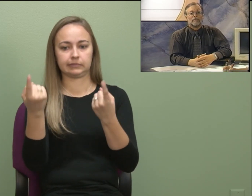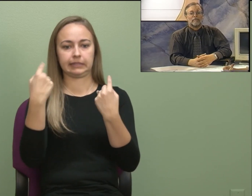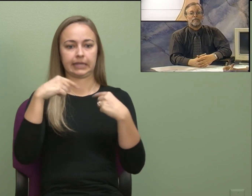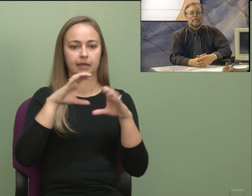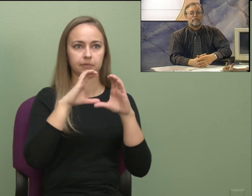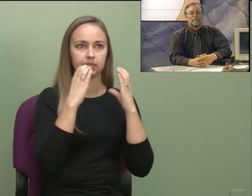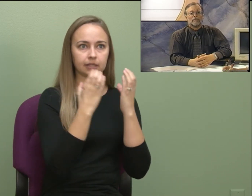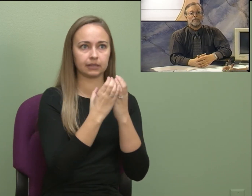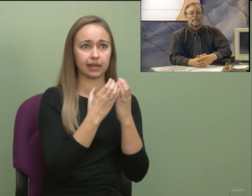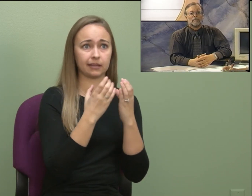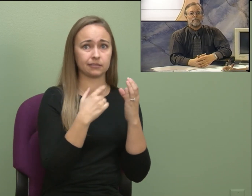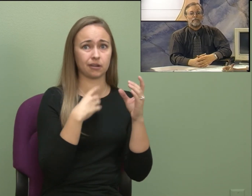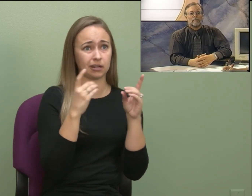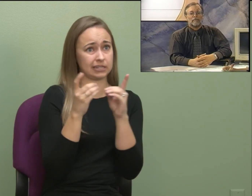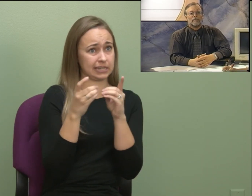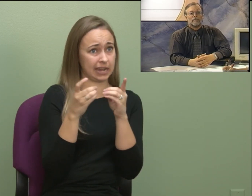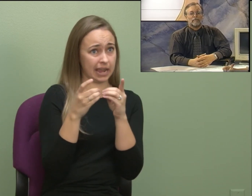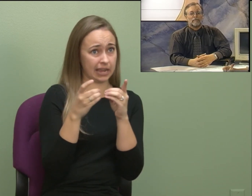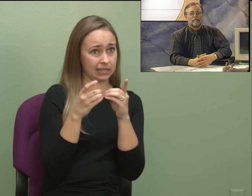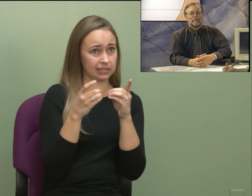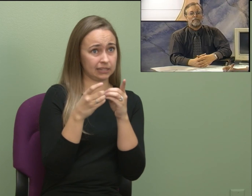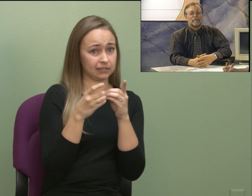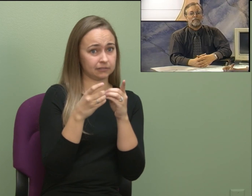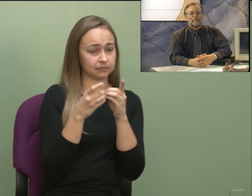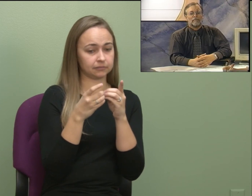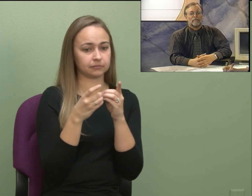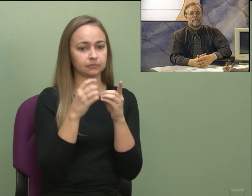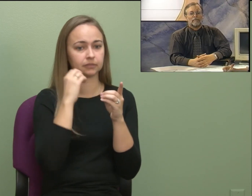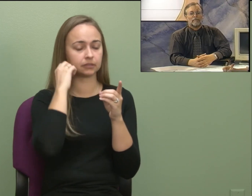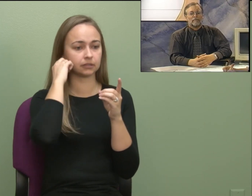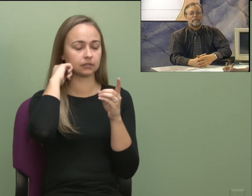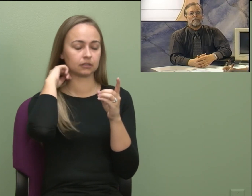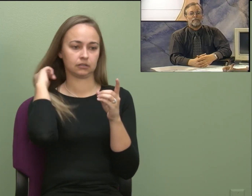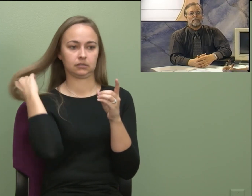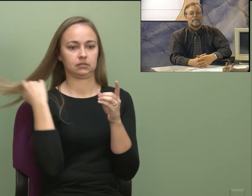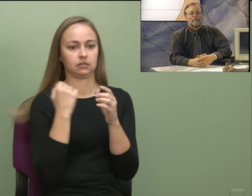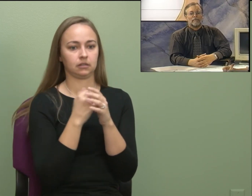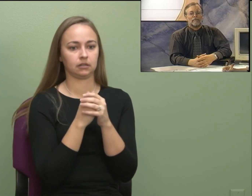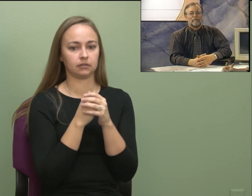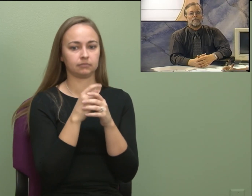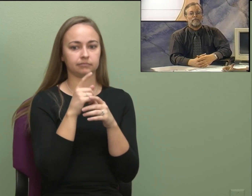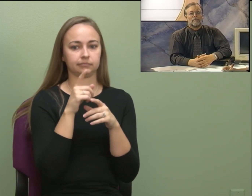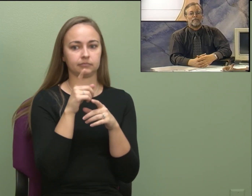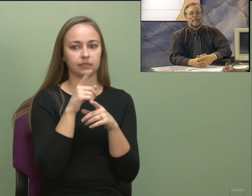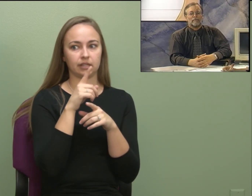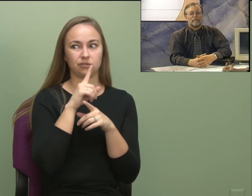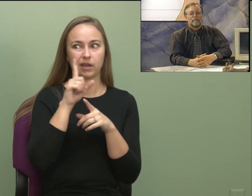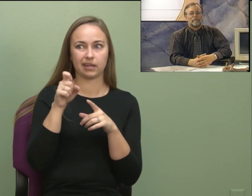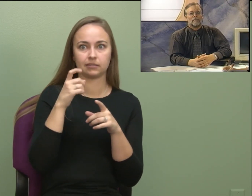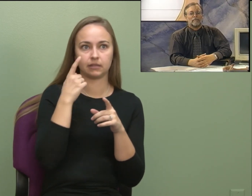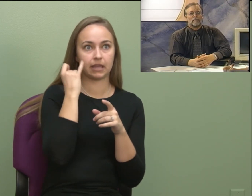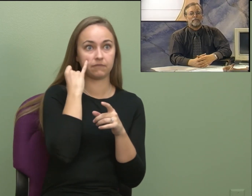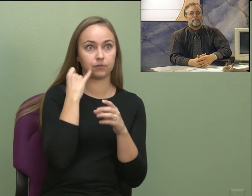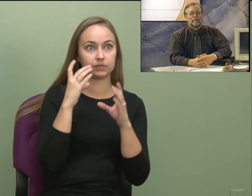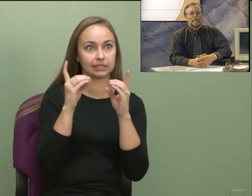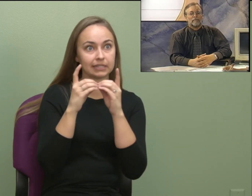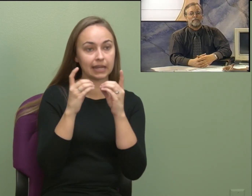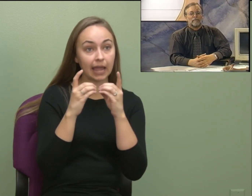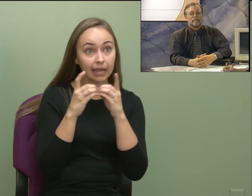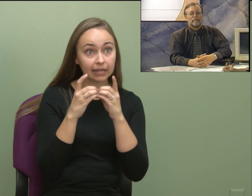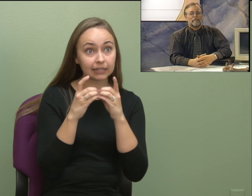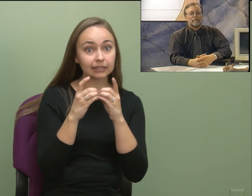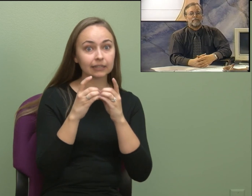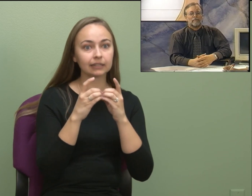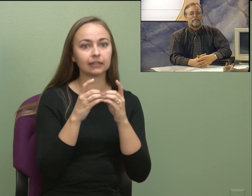maybe you didn't understand because the deaf community is so small, but that really, you should not do things like that while you're on